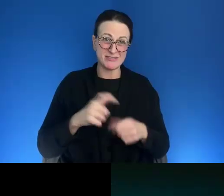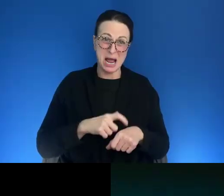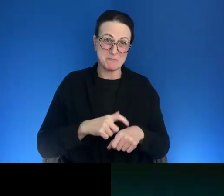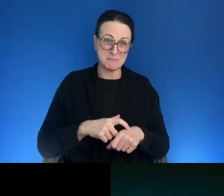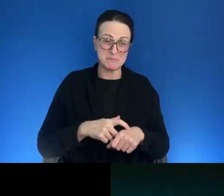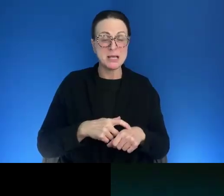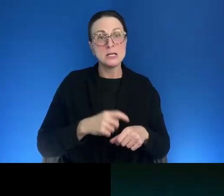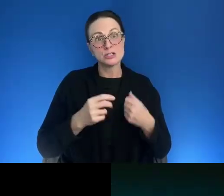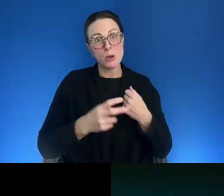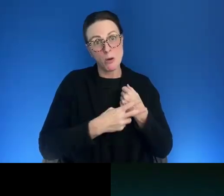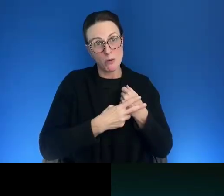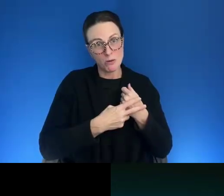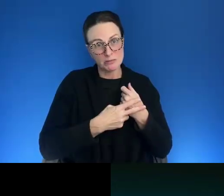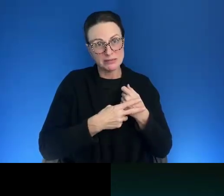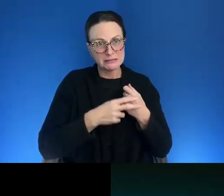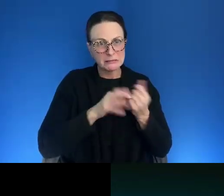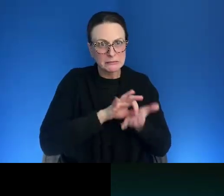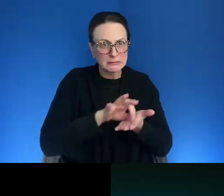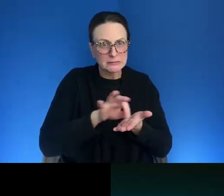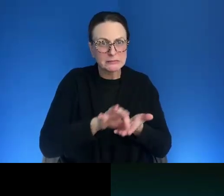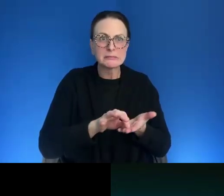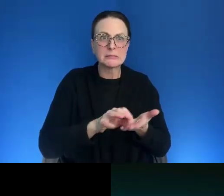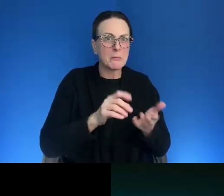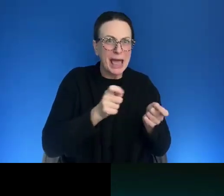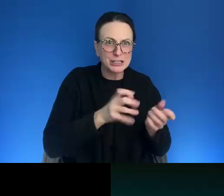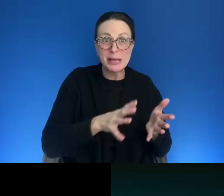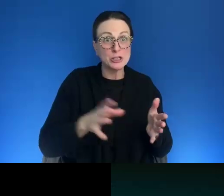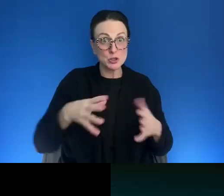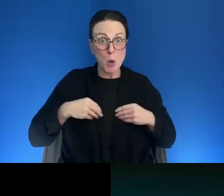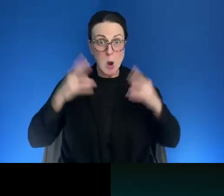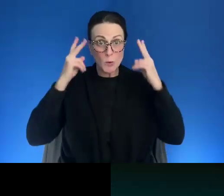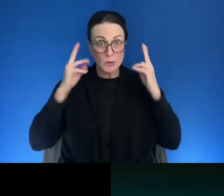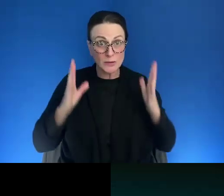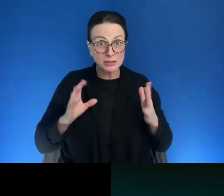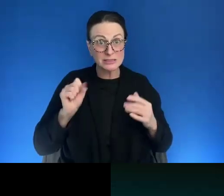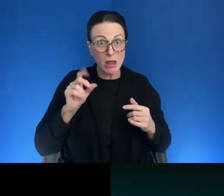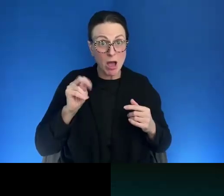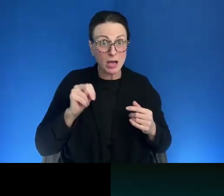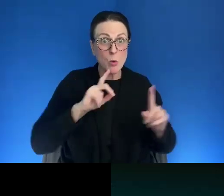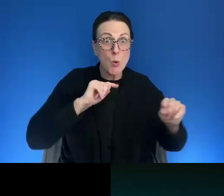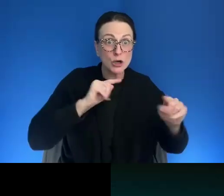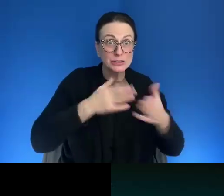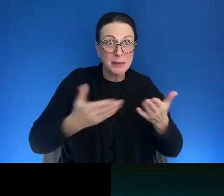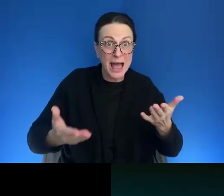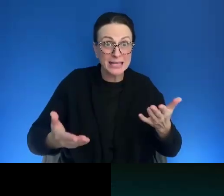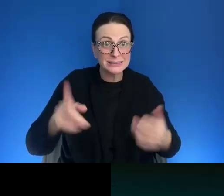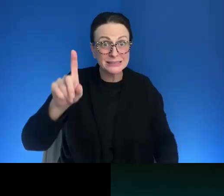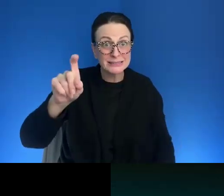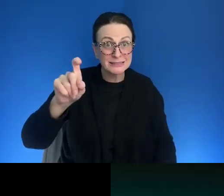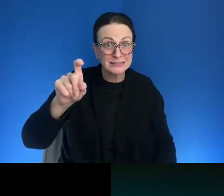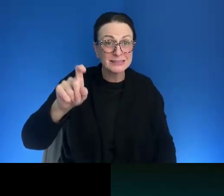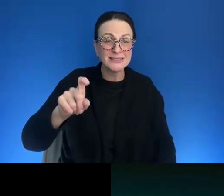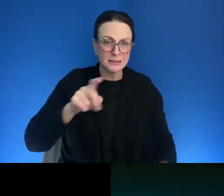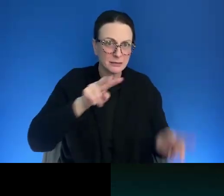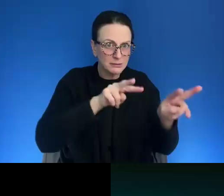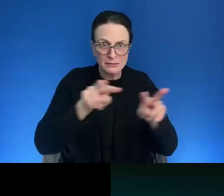inventory management. Do you own a hair salon? Do you need to order supplies? You know, inventory